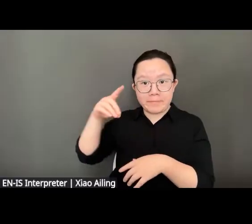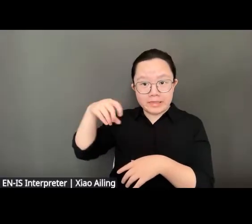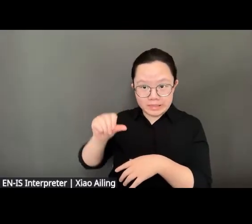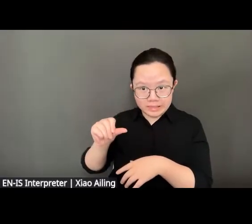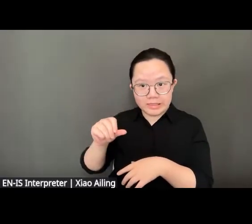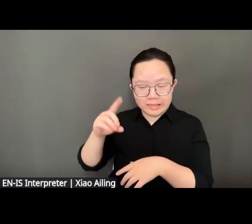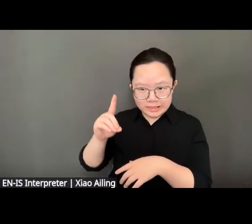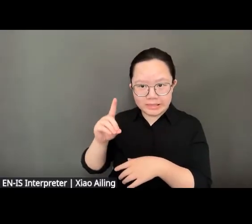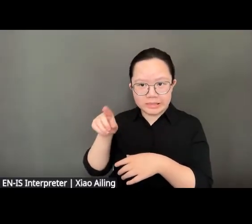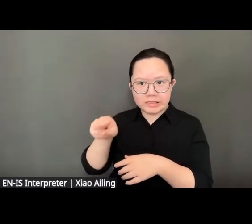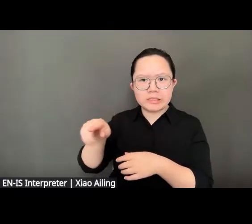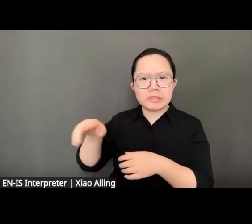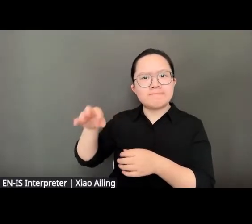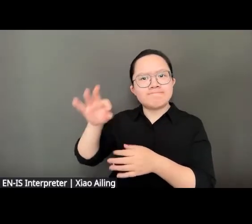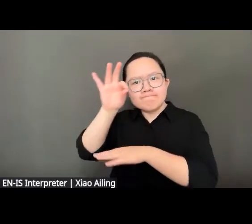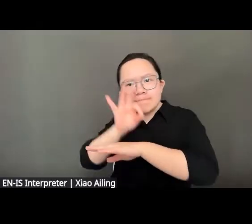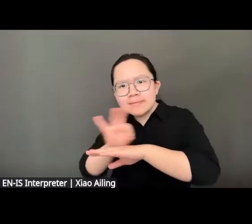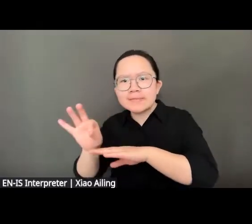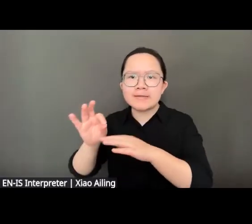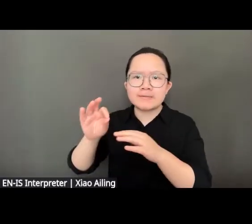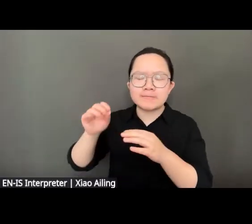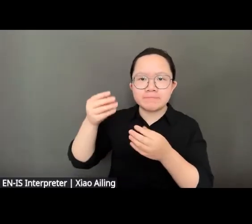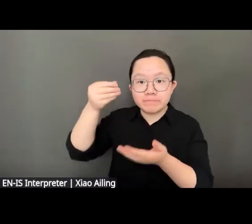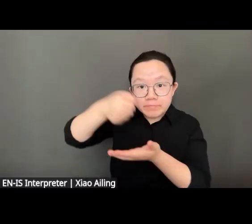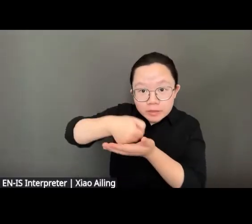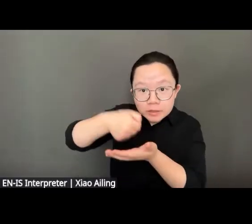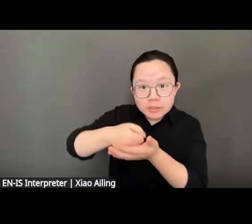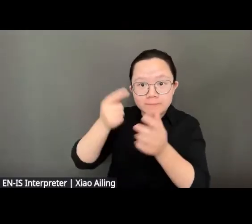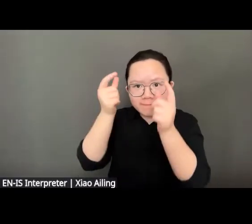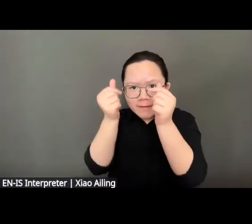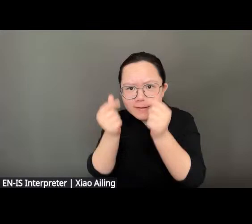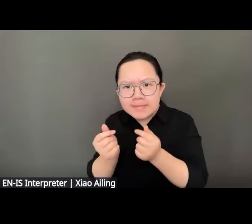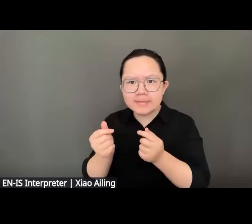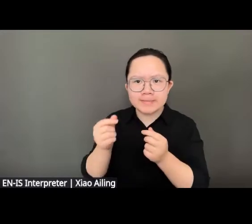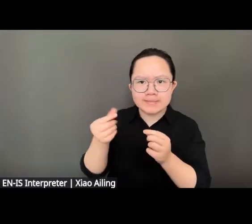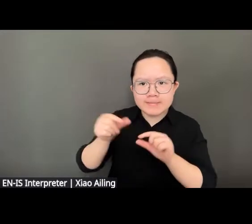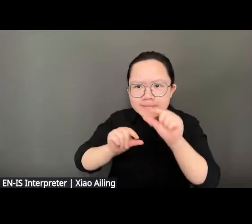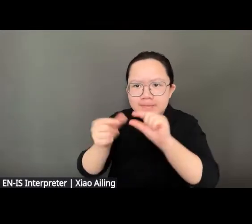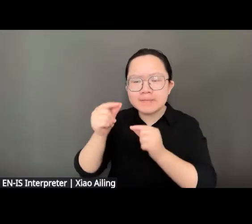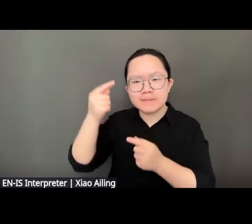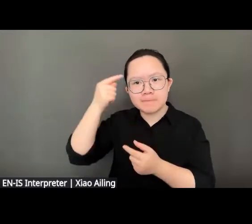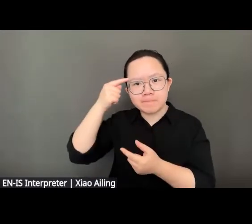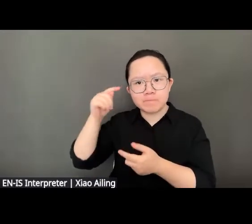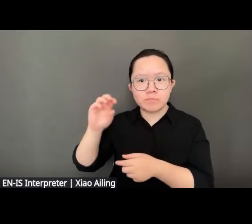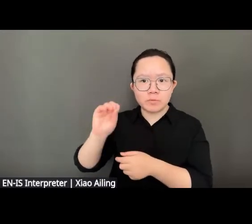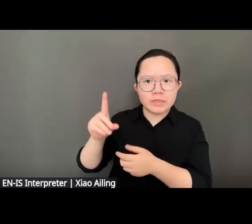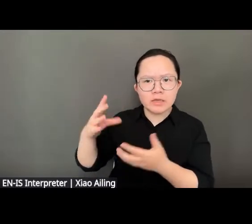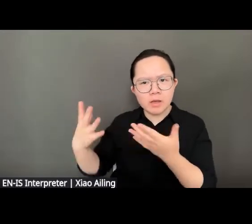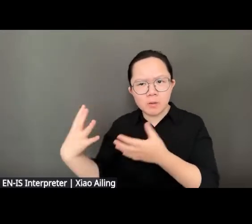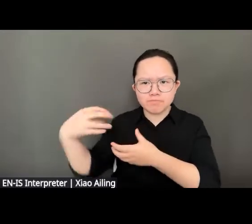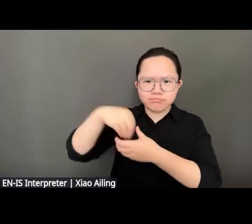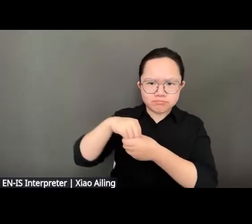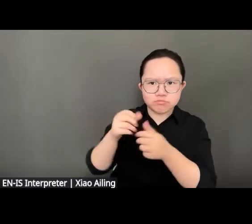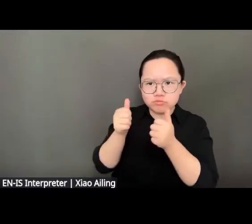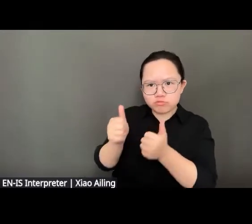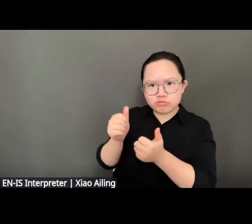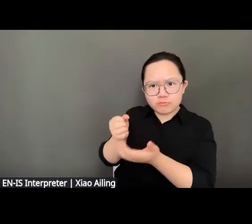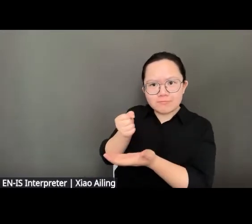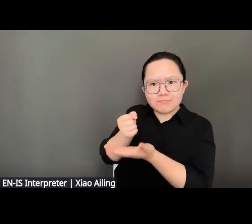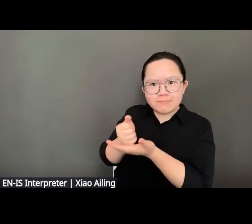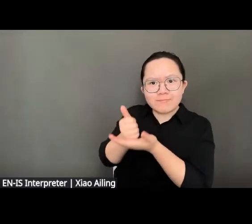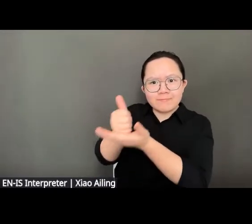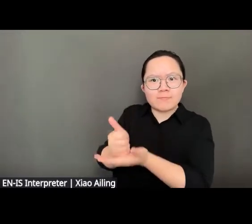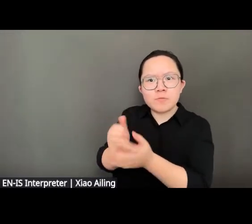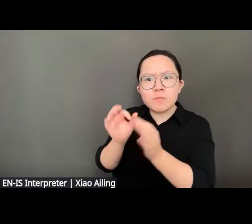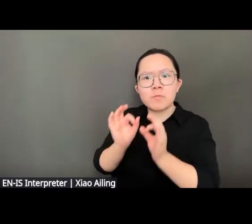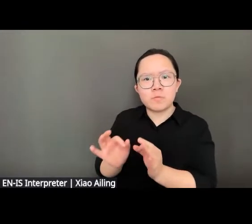but no one's priority. And mainstreaming without resourcing representative